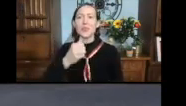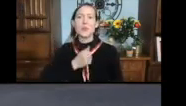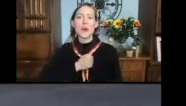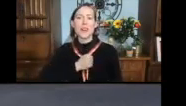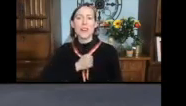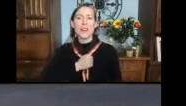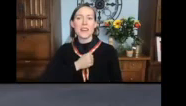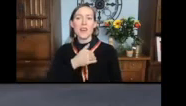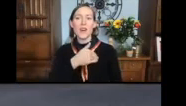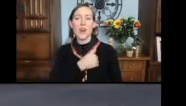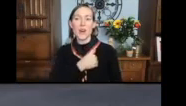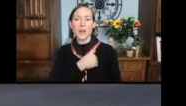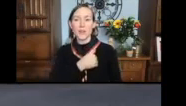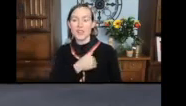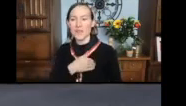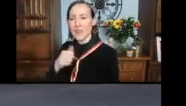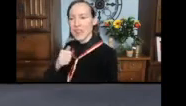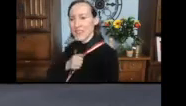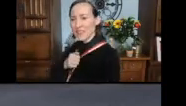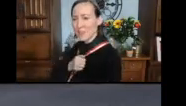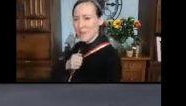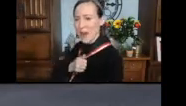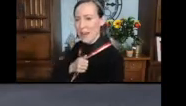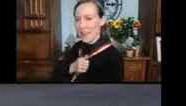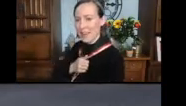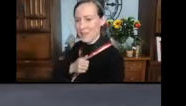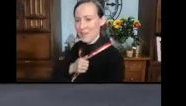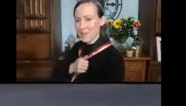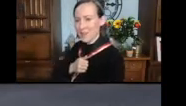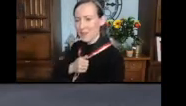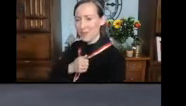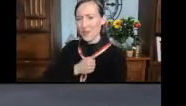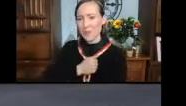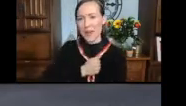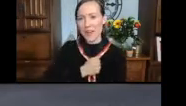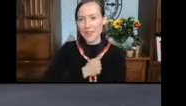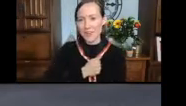into my heart. And this will be my